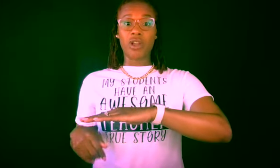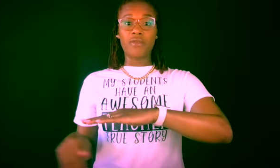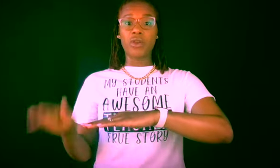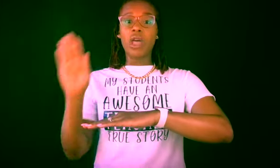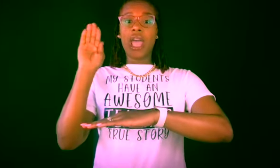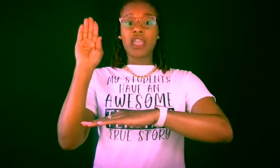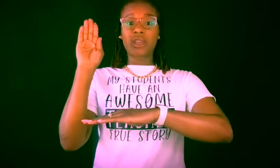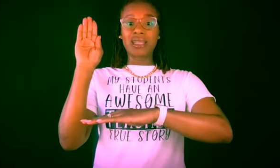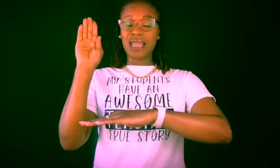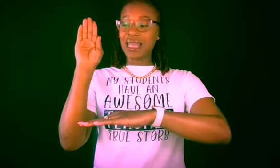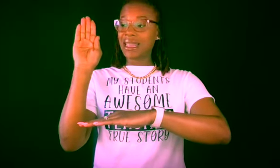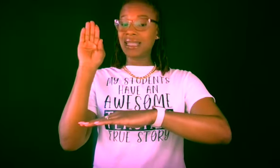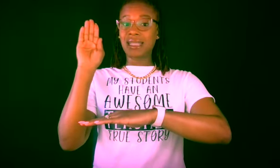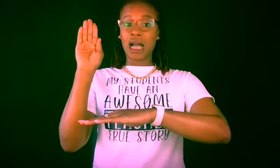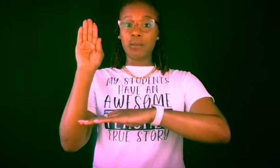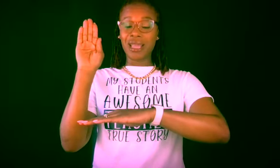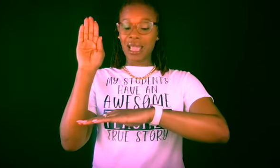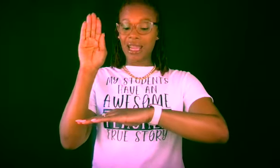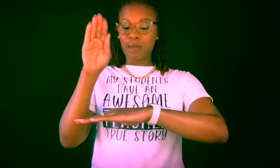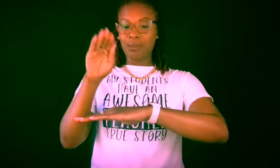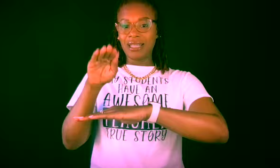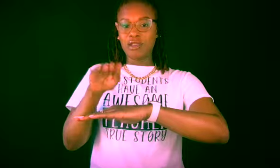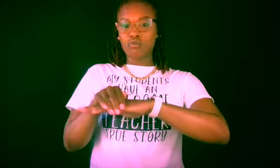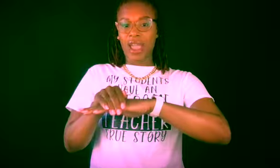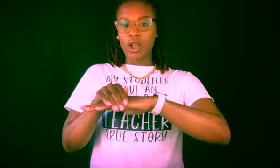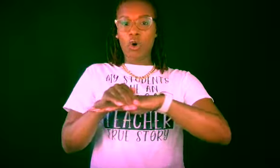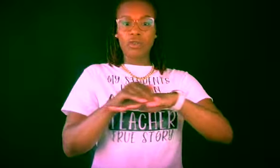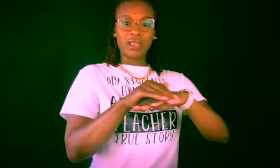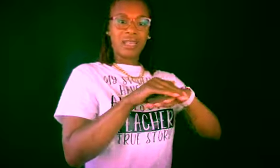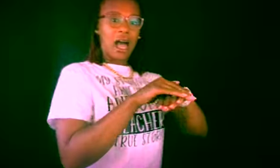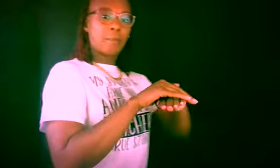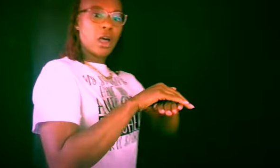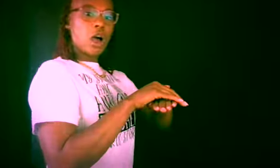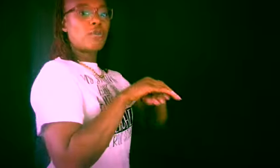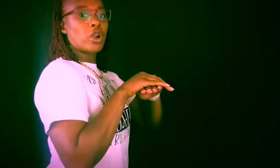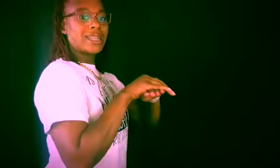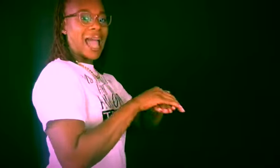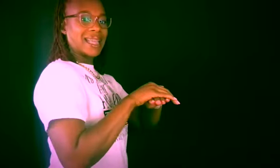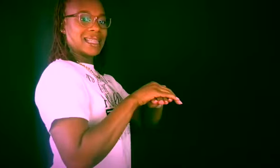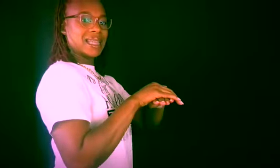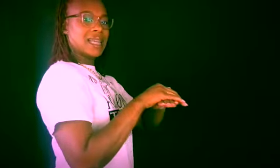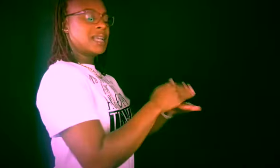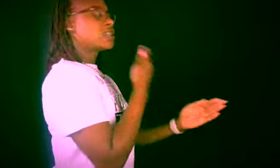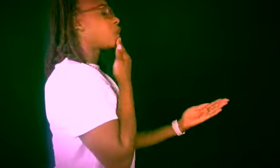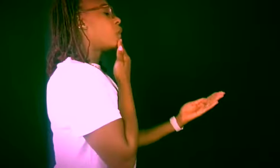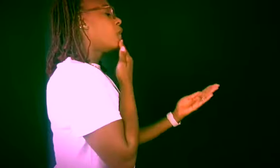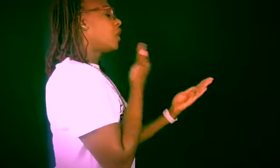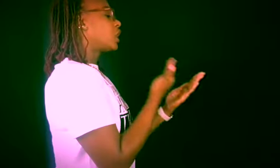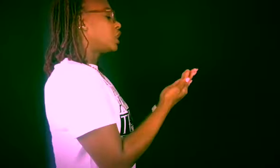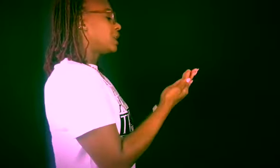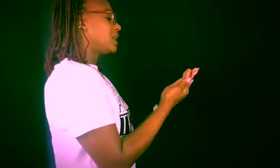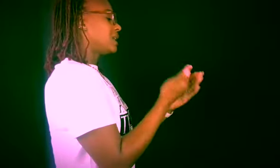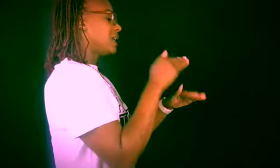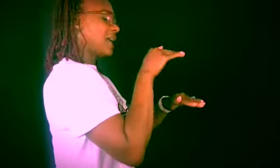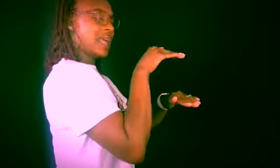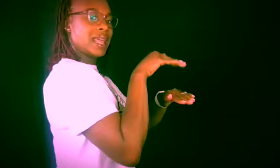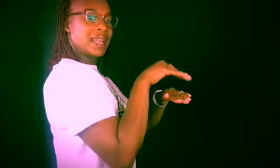you, and you're going to take this dominant hand and place it right over the top for night. So good night.